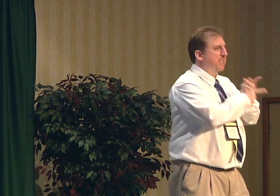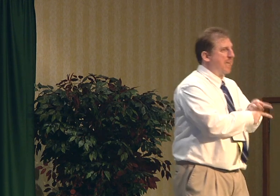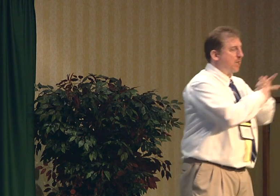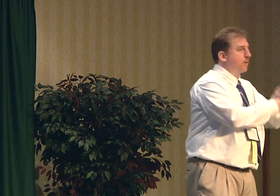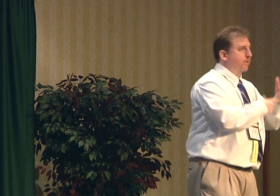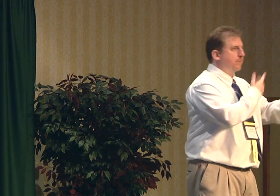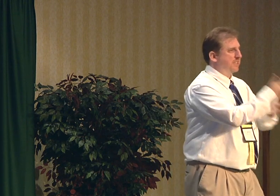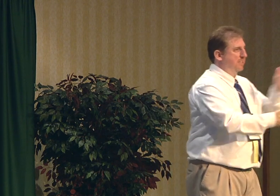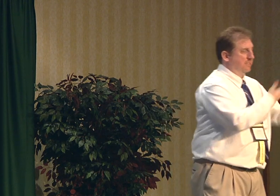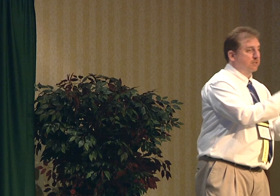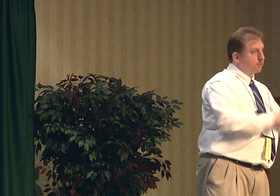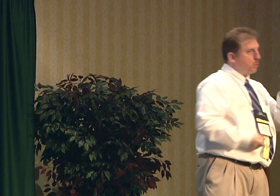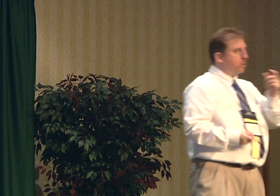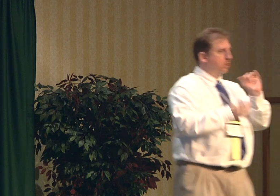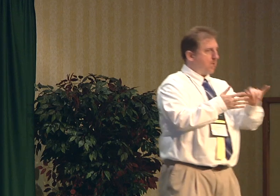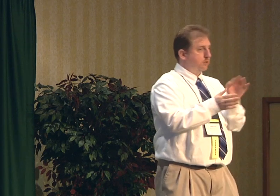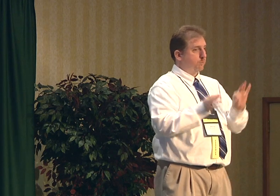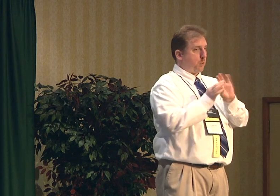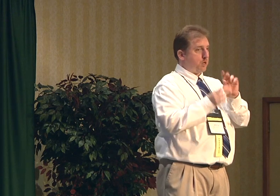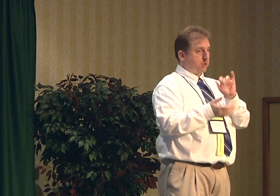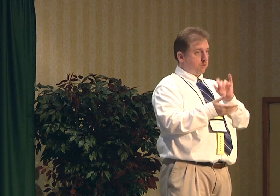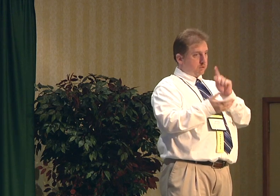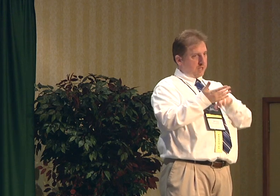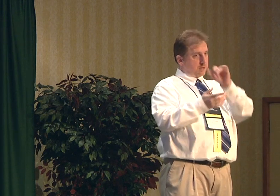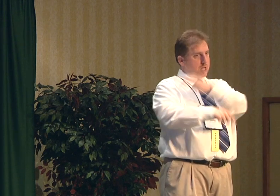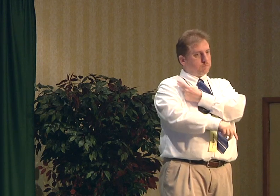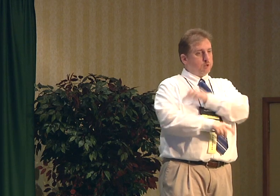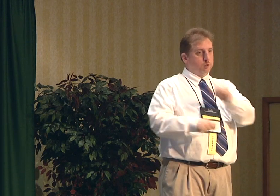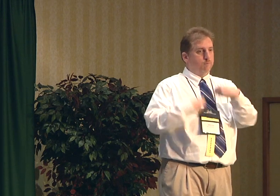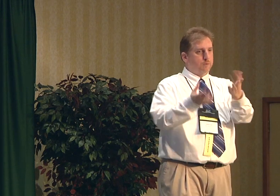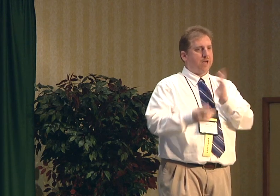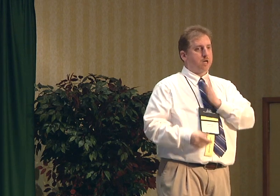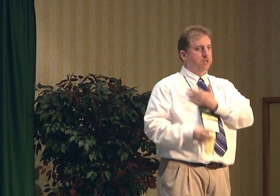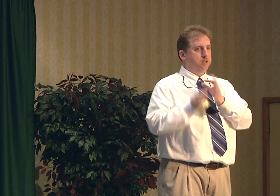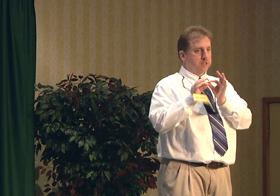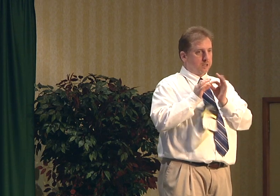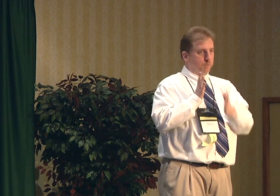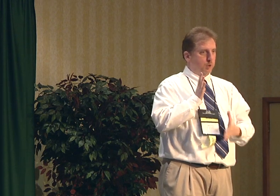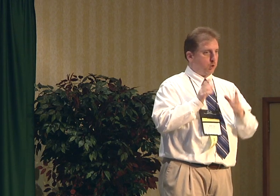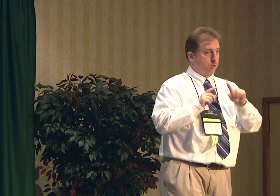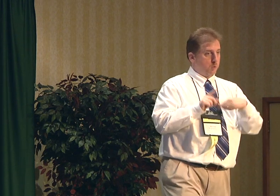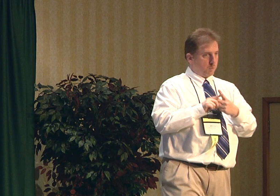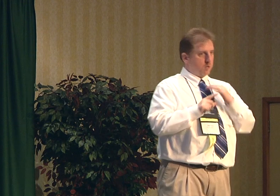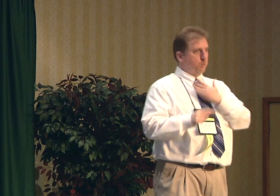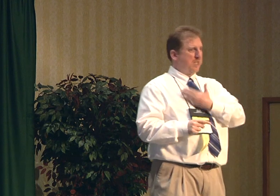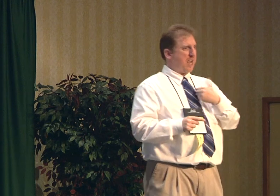who are in need of care as they're aging. So this is very important as recommended action,